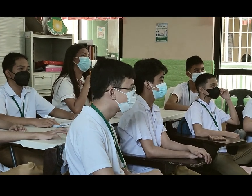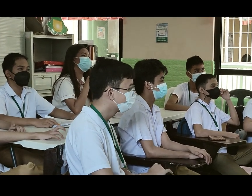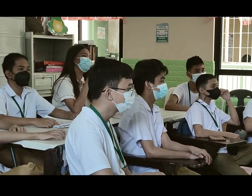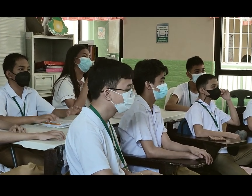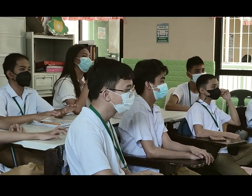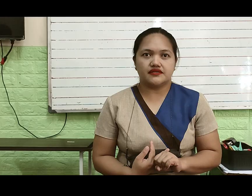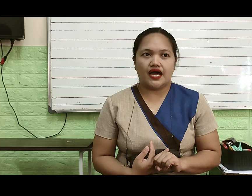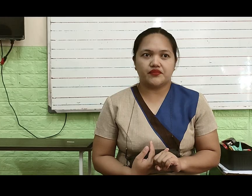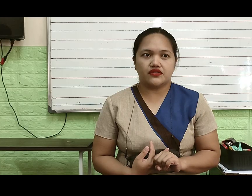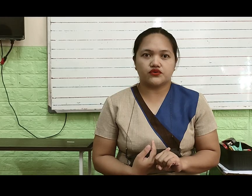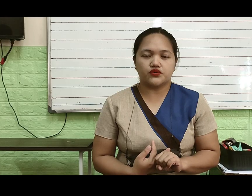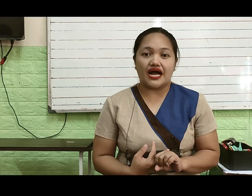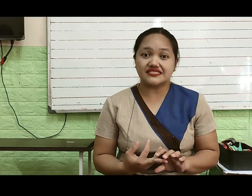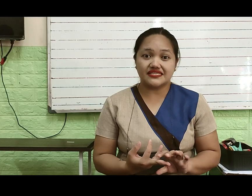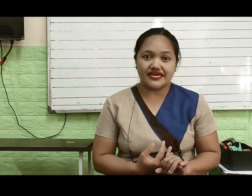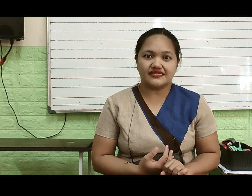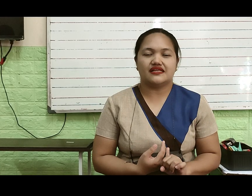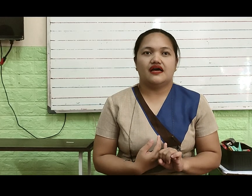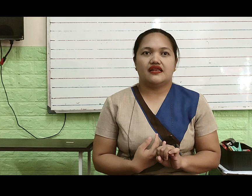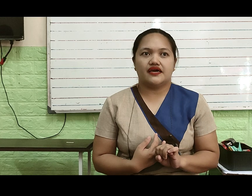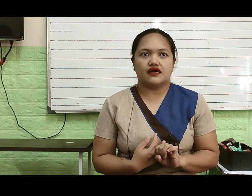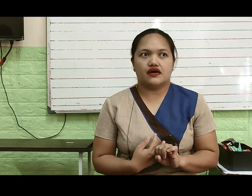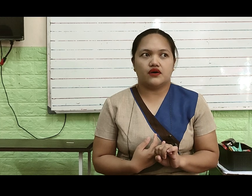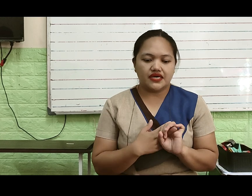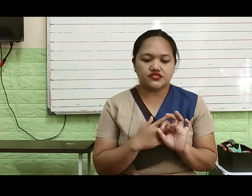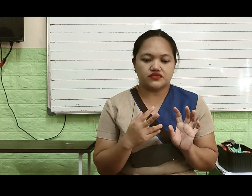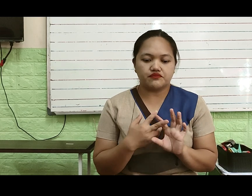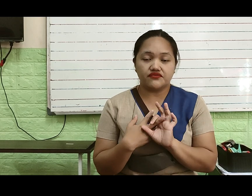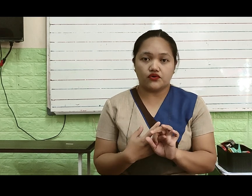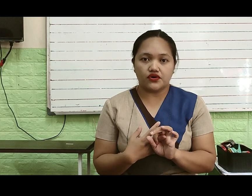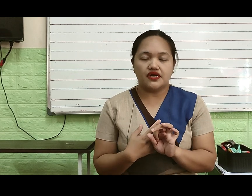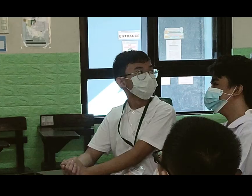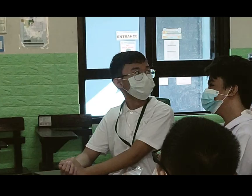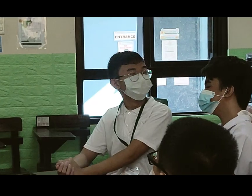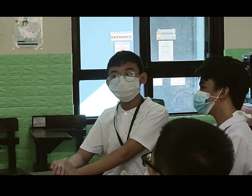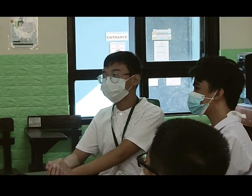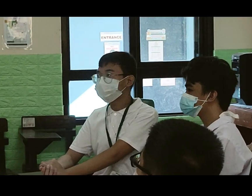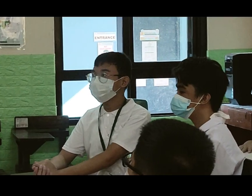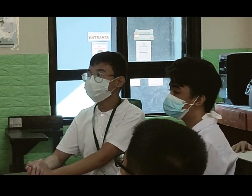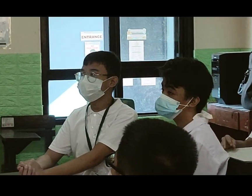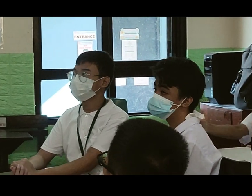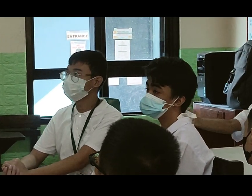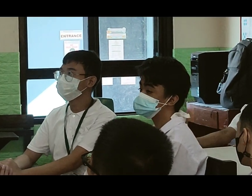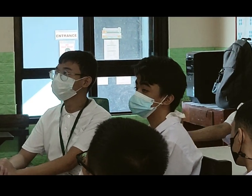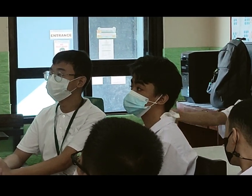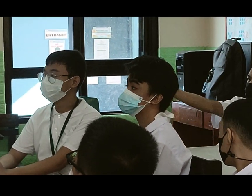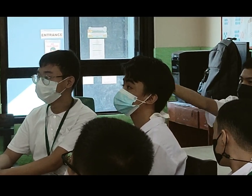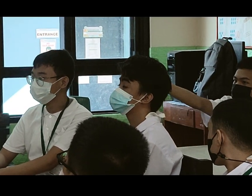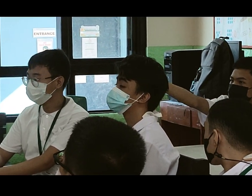say acquired, it can happen through accident. Like my student before, siya ay nahulog sa hagdan, so nagka-problema yung tenga